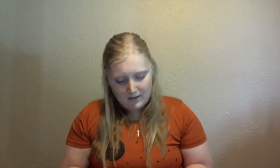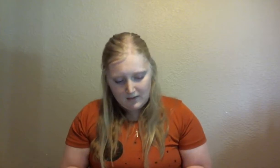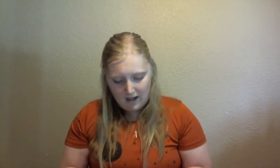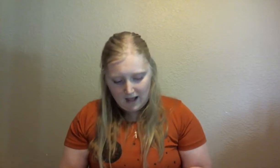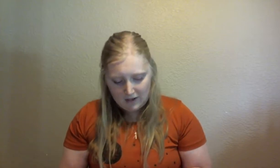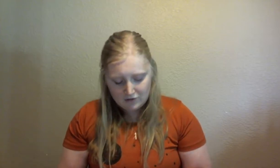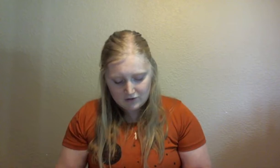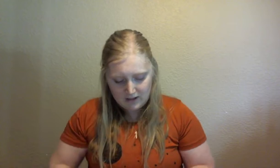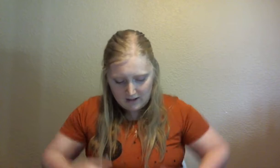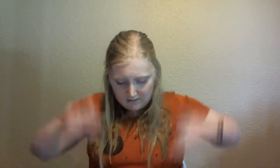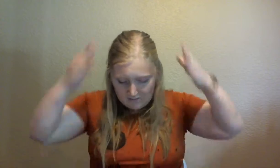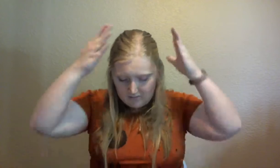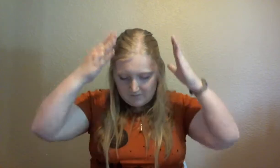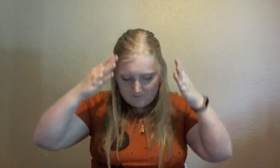The astronauts